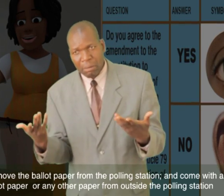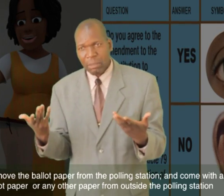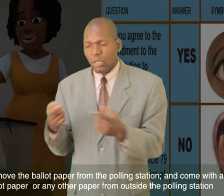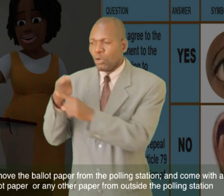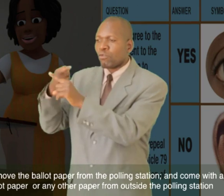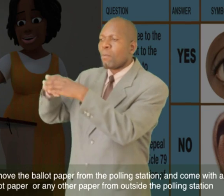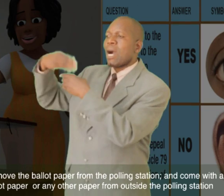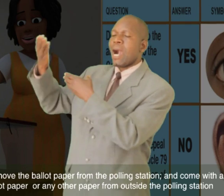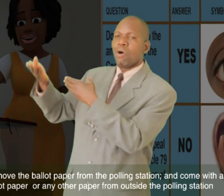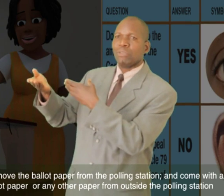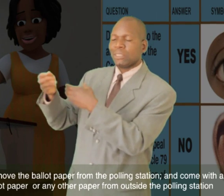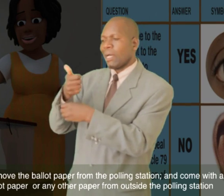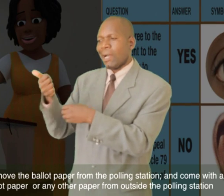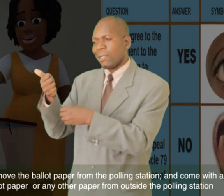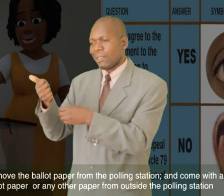station.